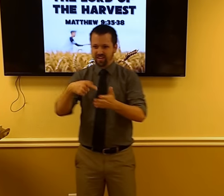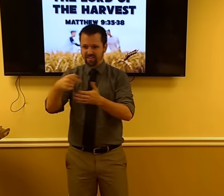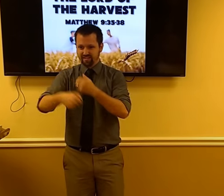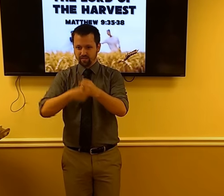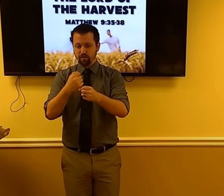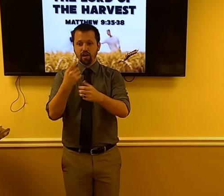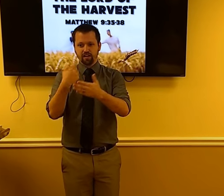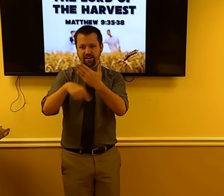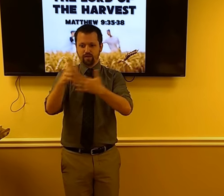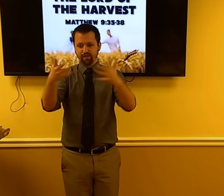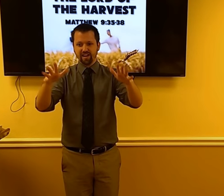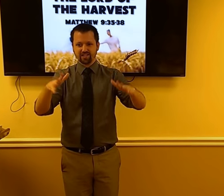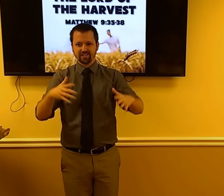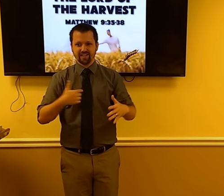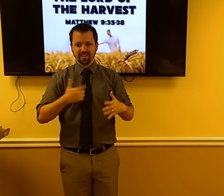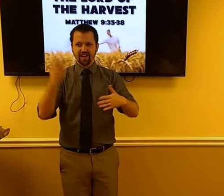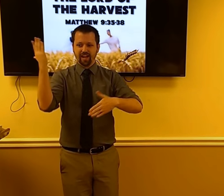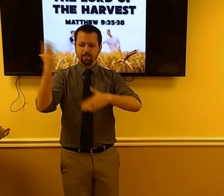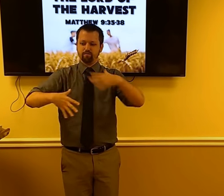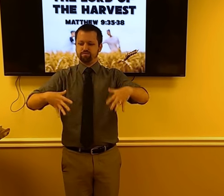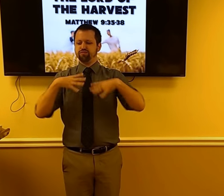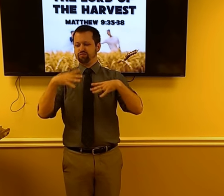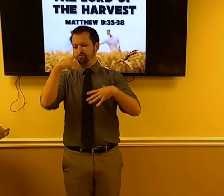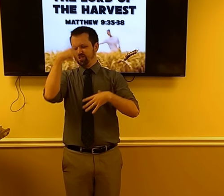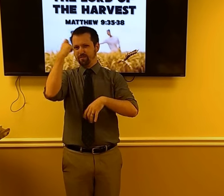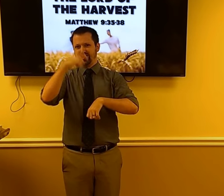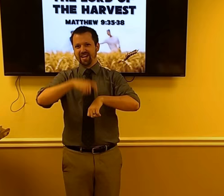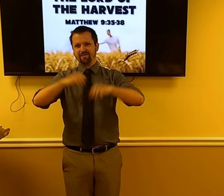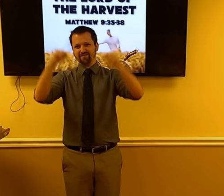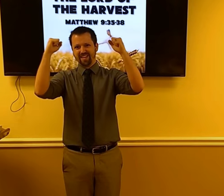this year, next week finish, I'm summertime.